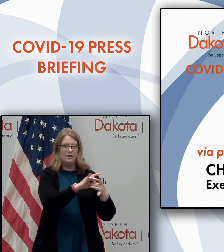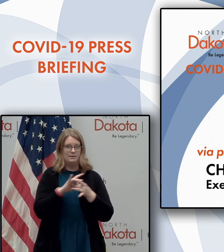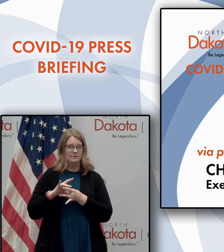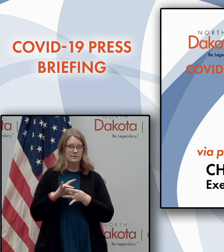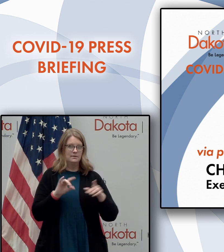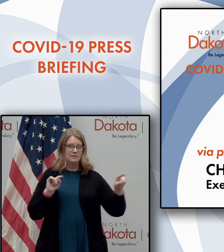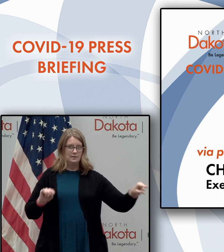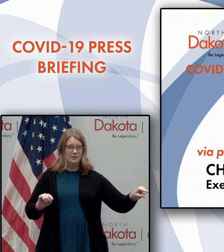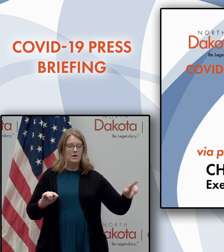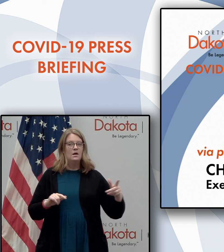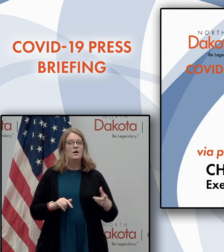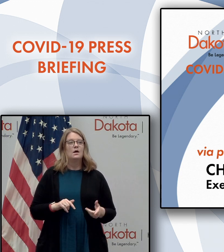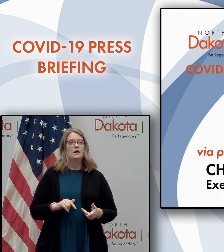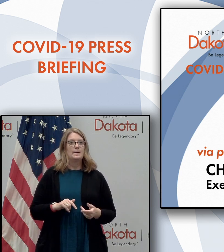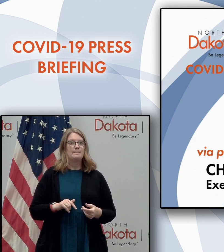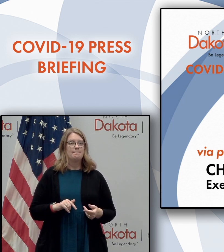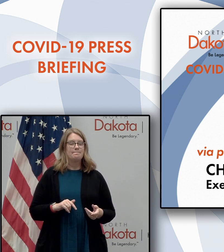So,